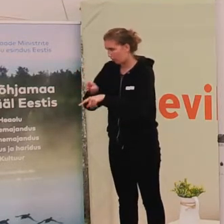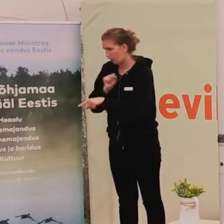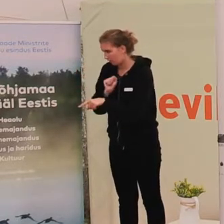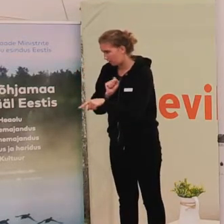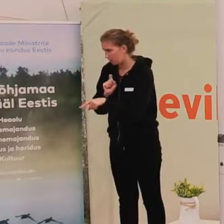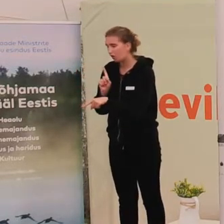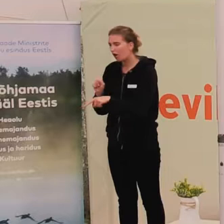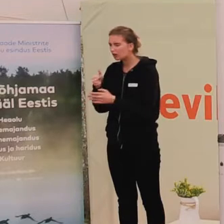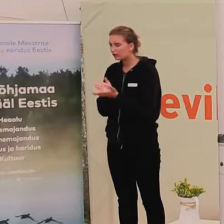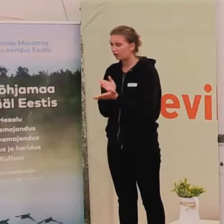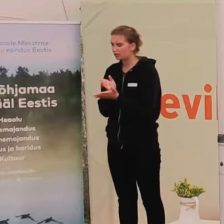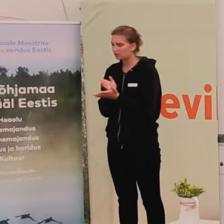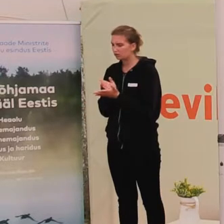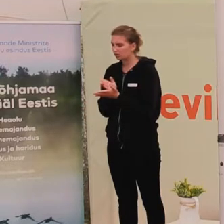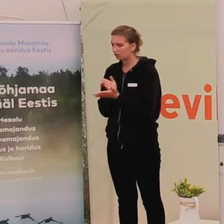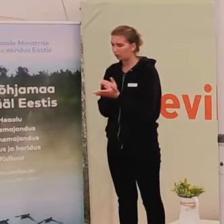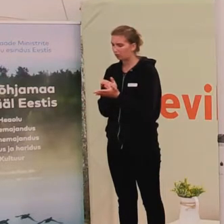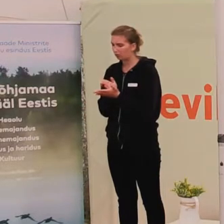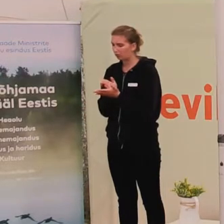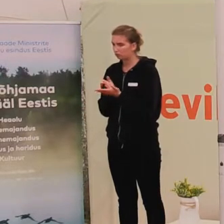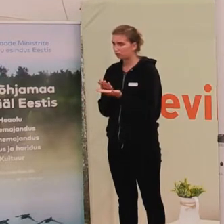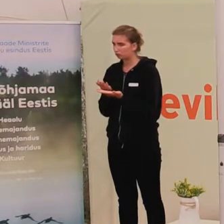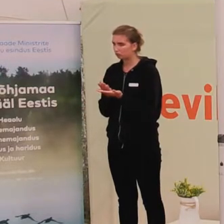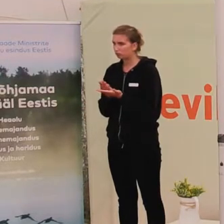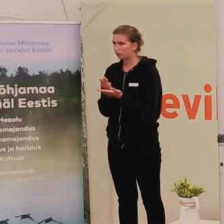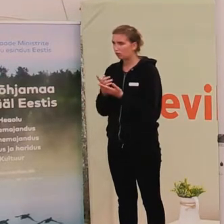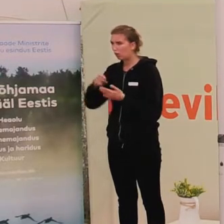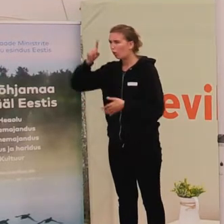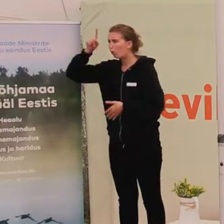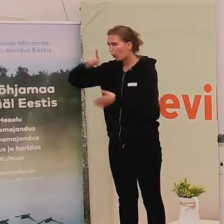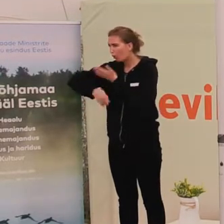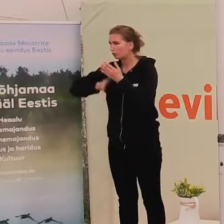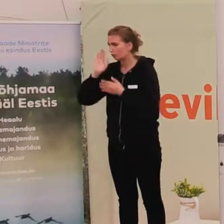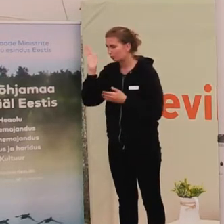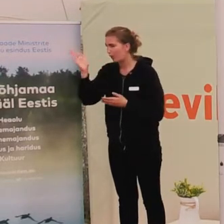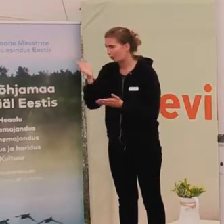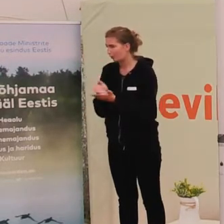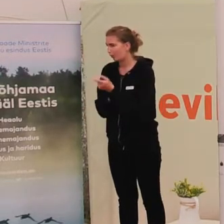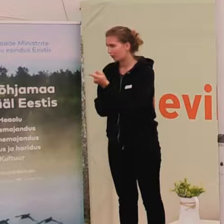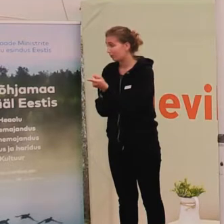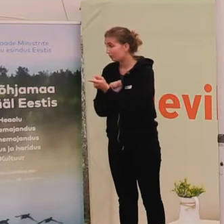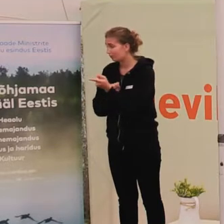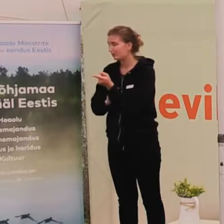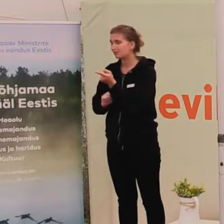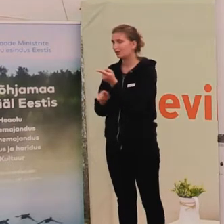course, a small hope on the horizon as well, because it seems to be